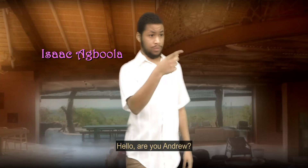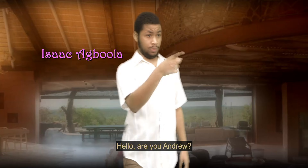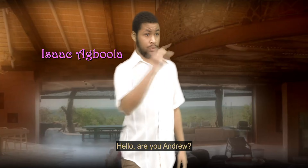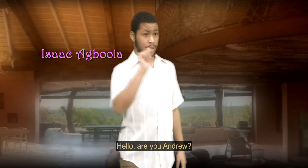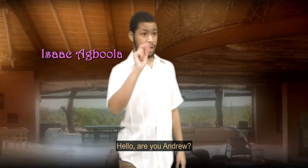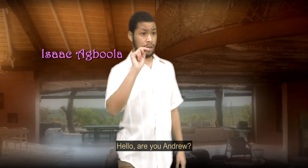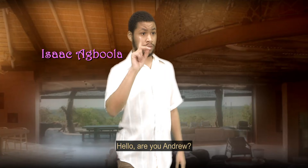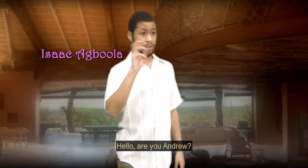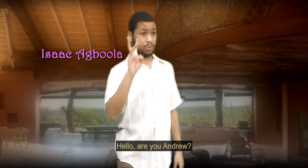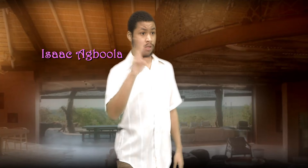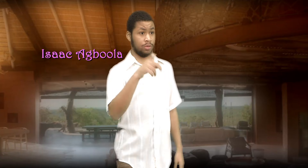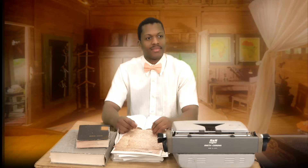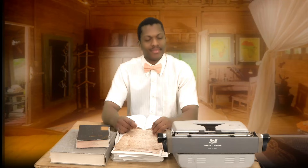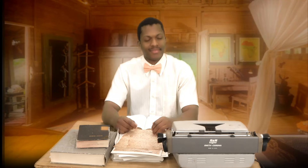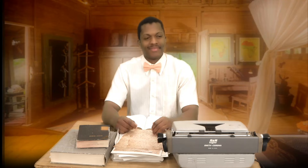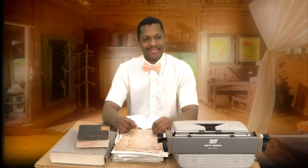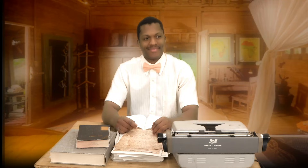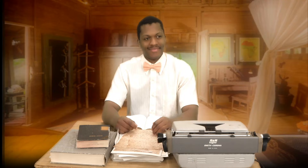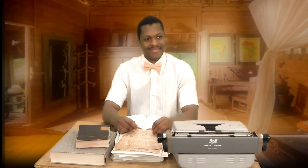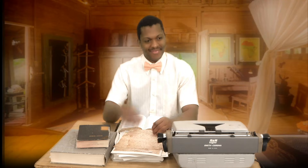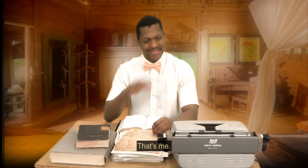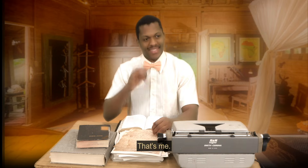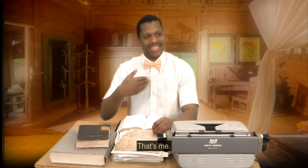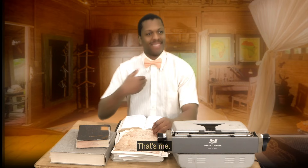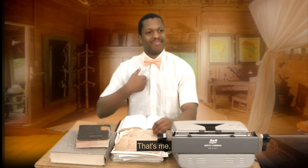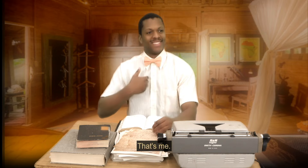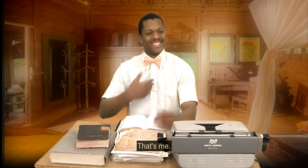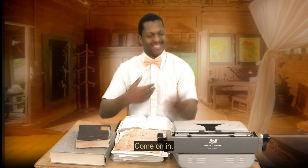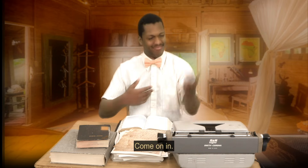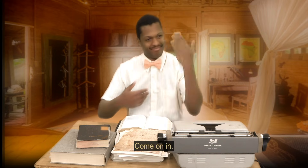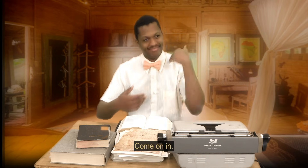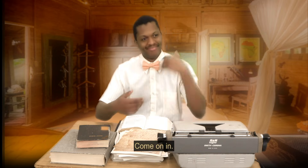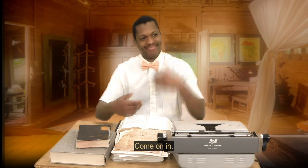Hello, are you Andrew? That's me. Come on in.